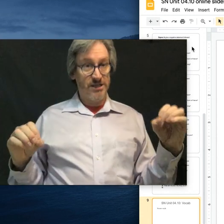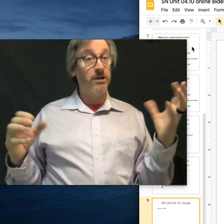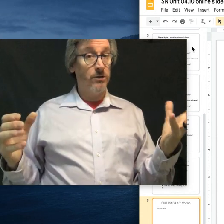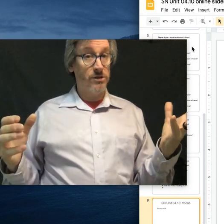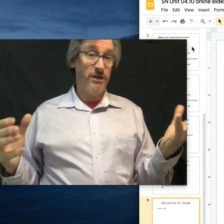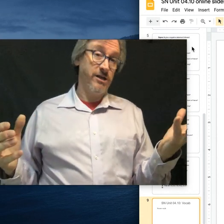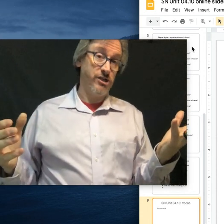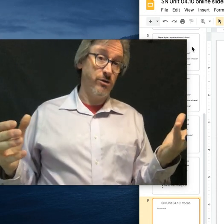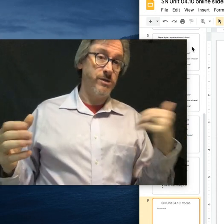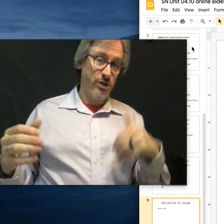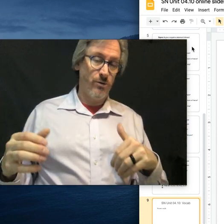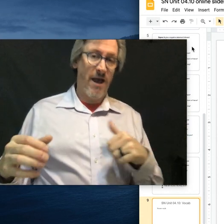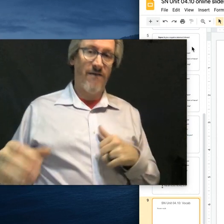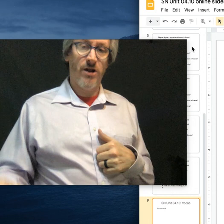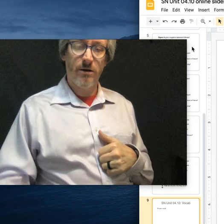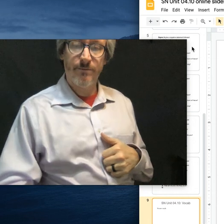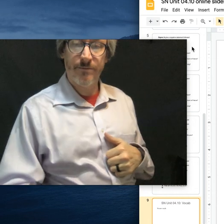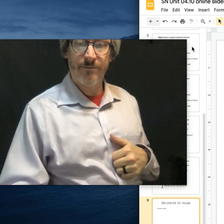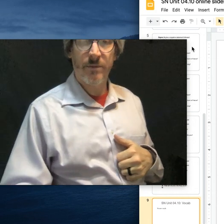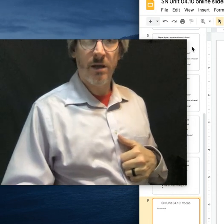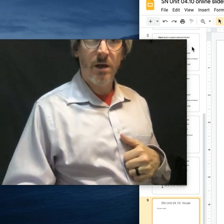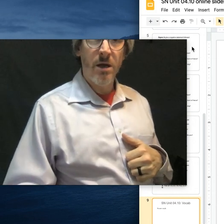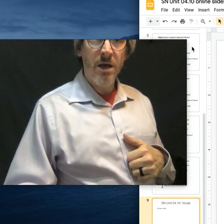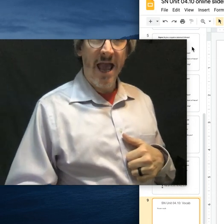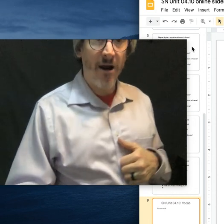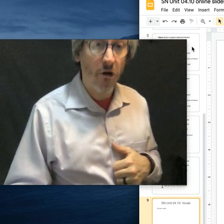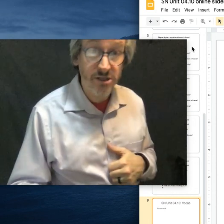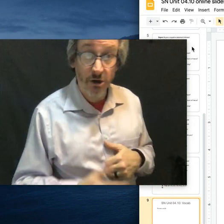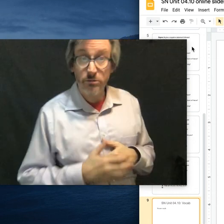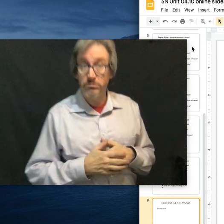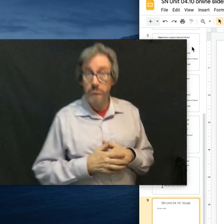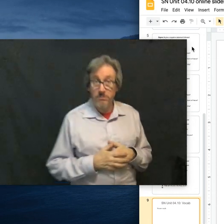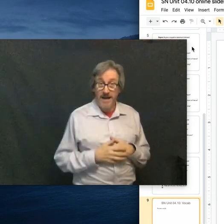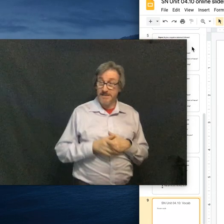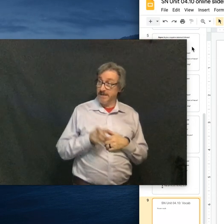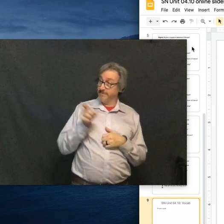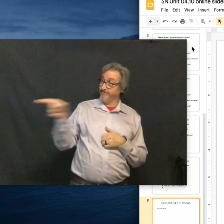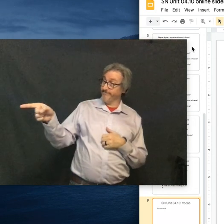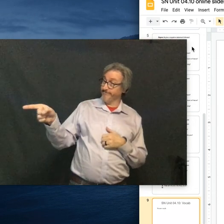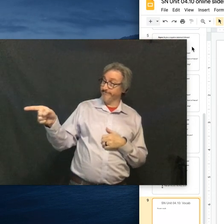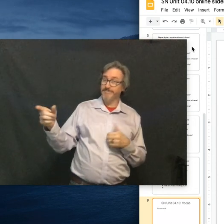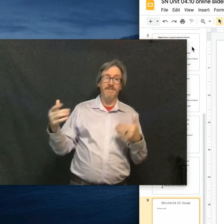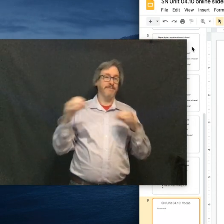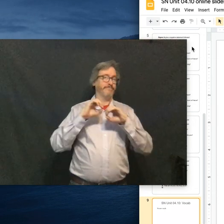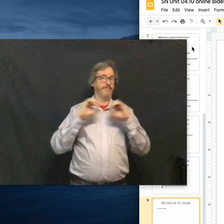This just includes, it assumes you have none. And also, I can say